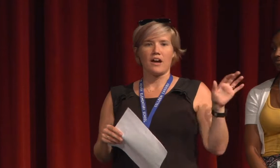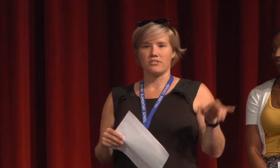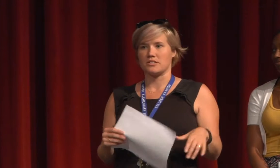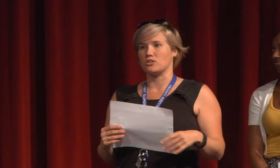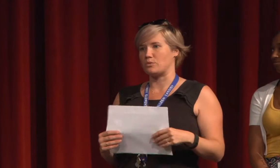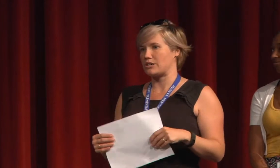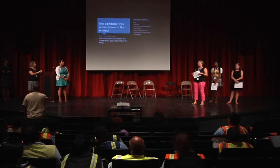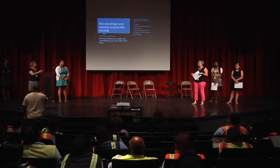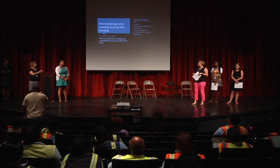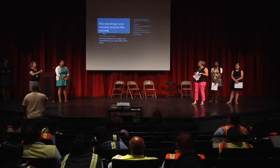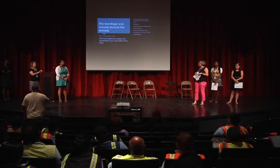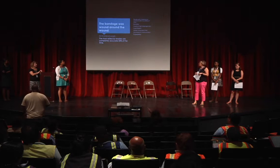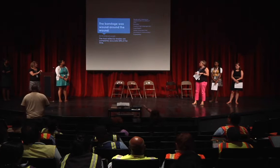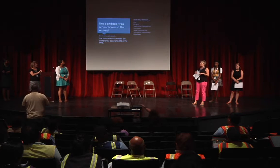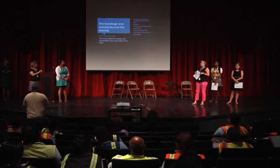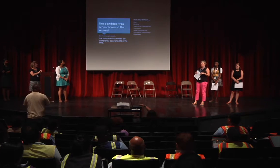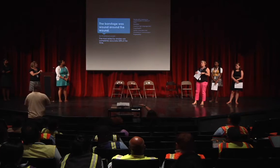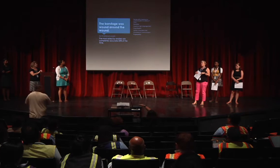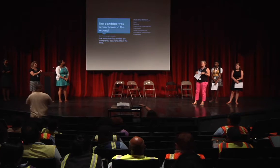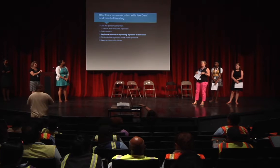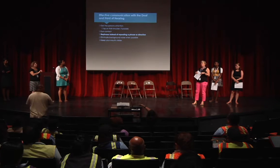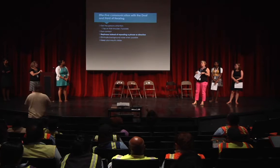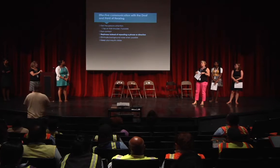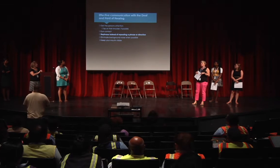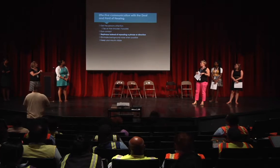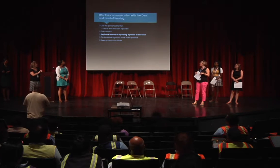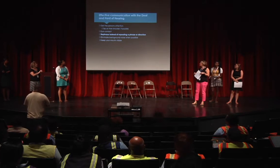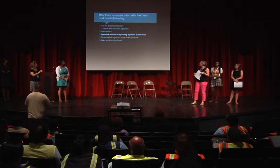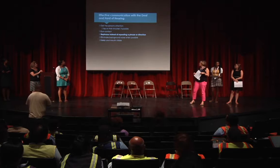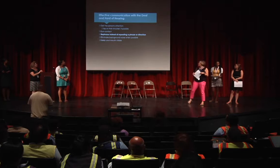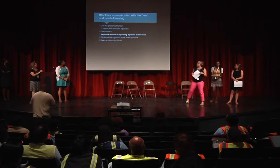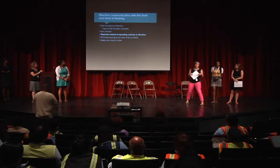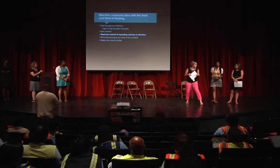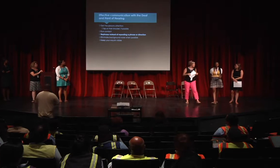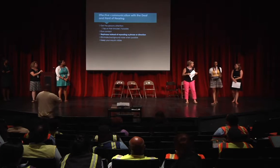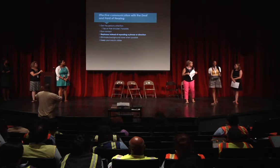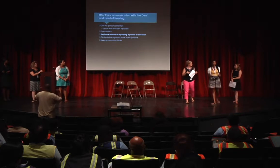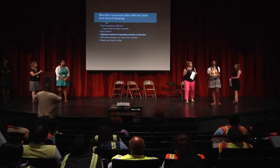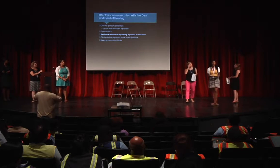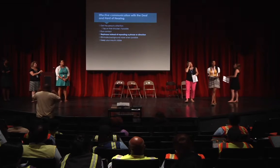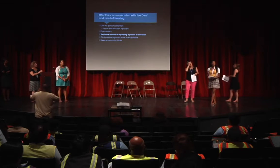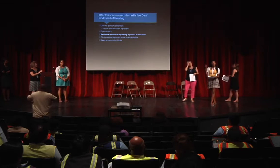out every single word. Okay, Okay, so we're going to give you guys some